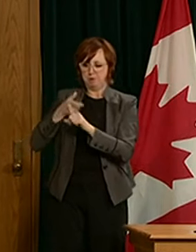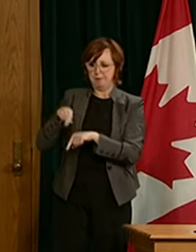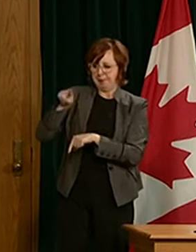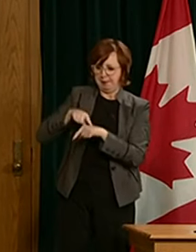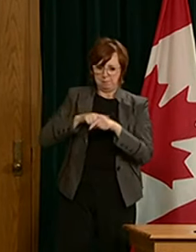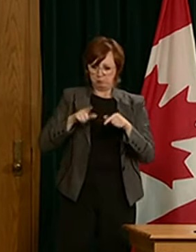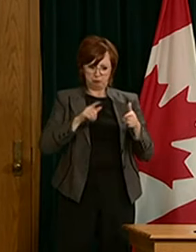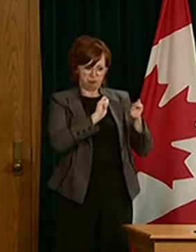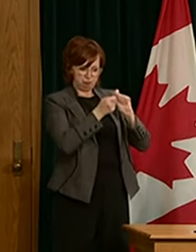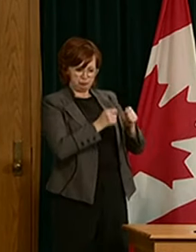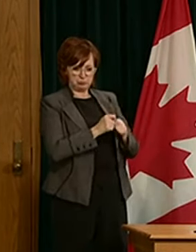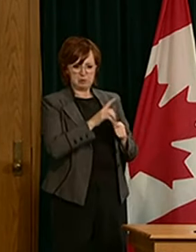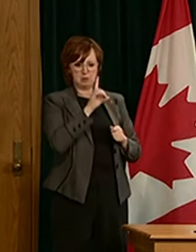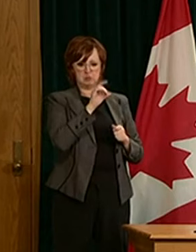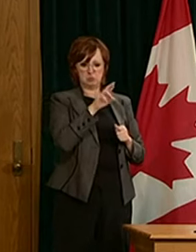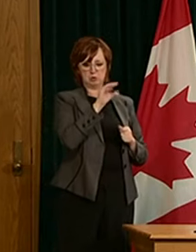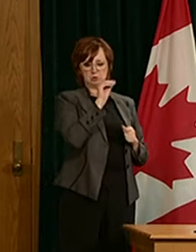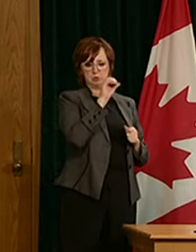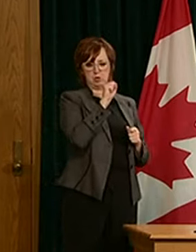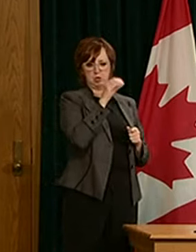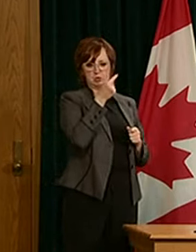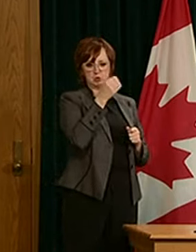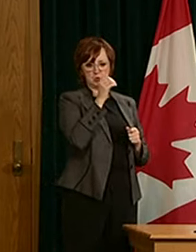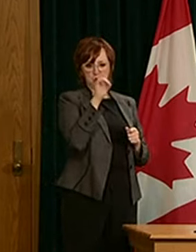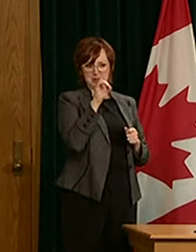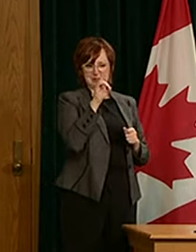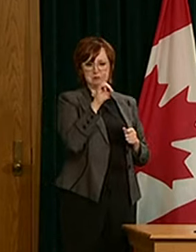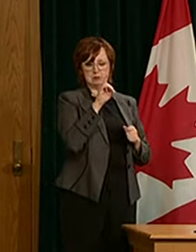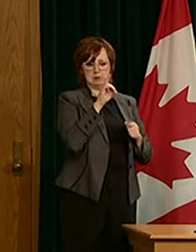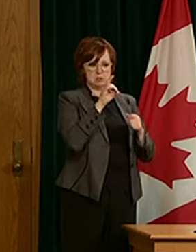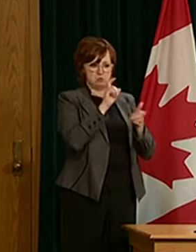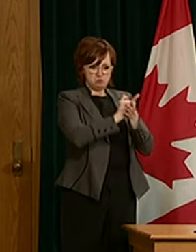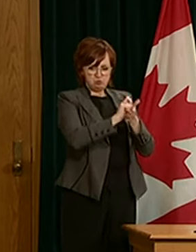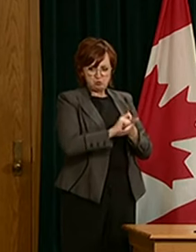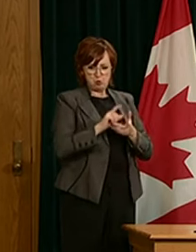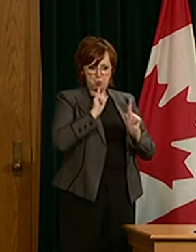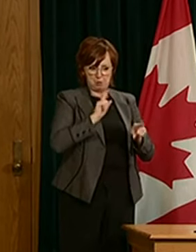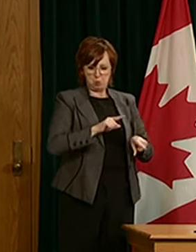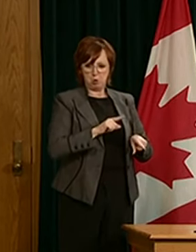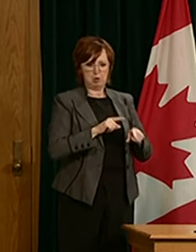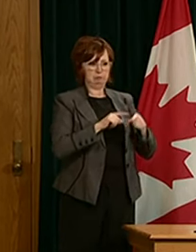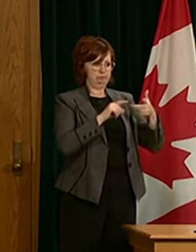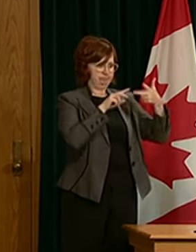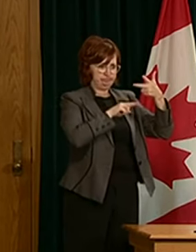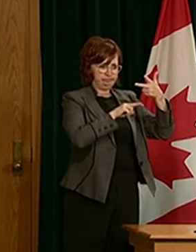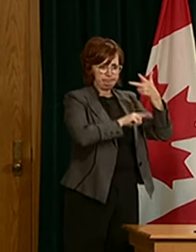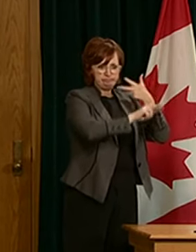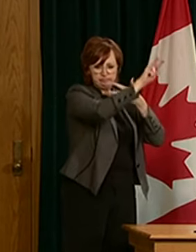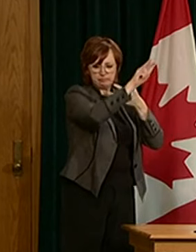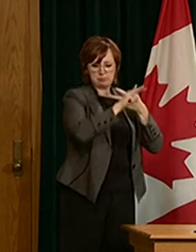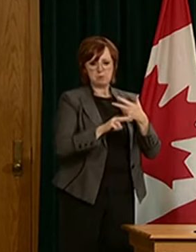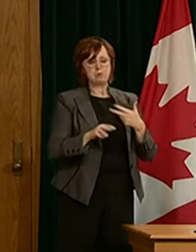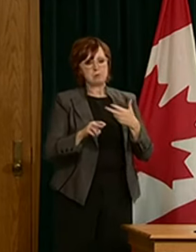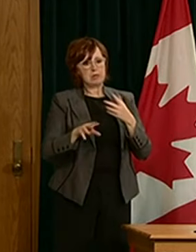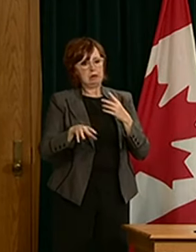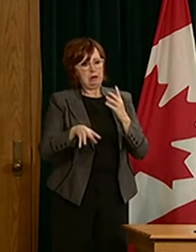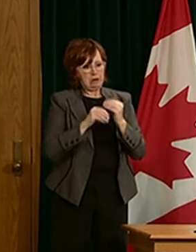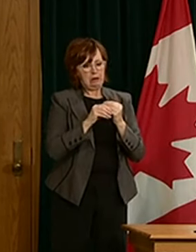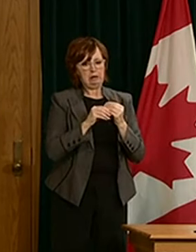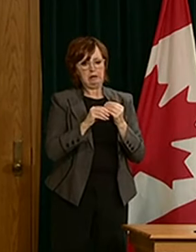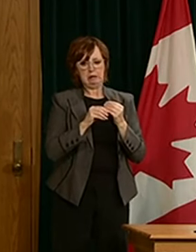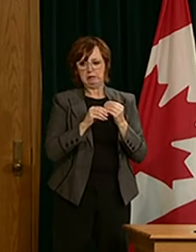Dr. Osgood's models are actually quite mature, and they have accounted for additional variables such as